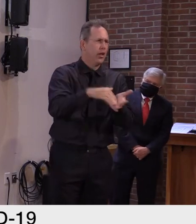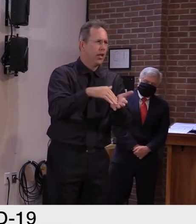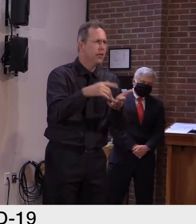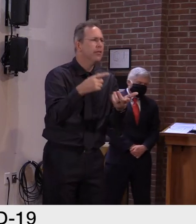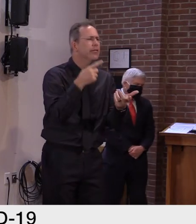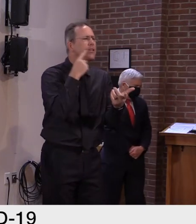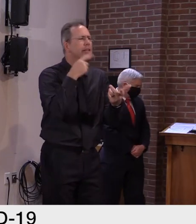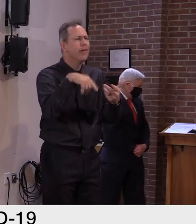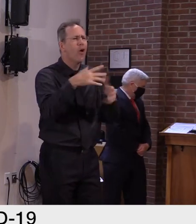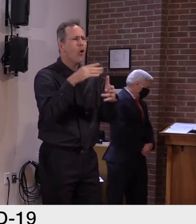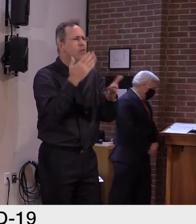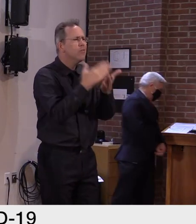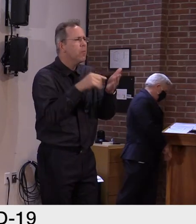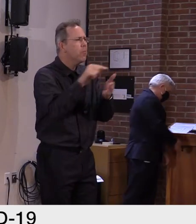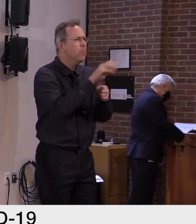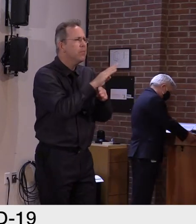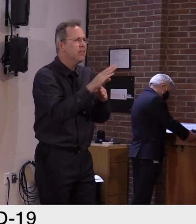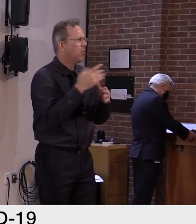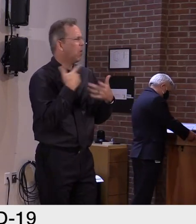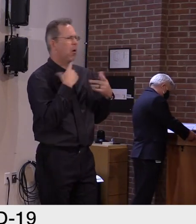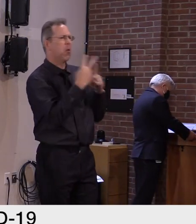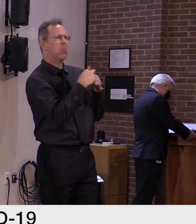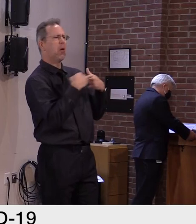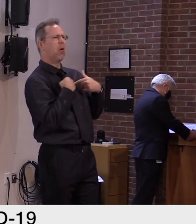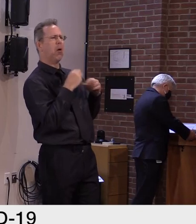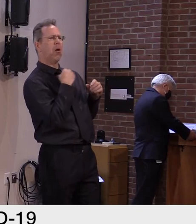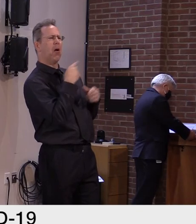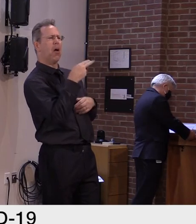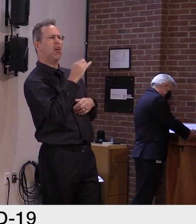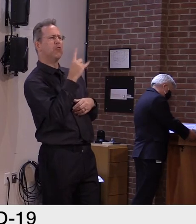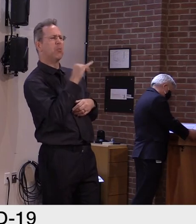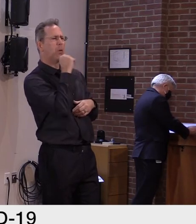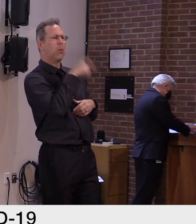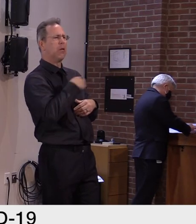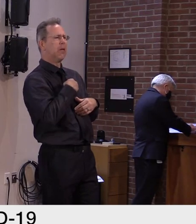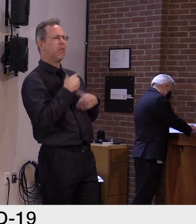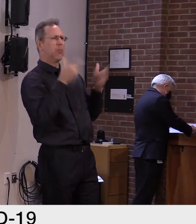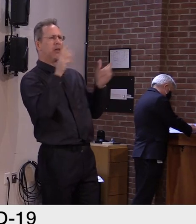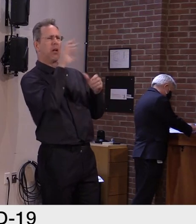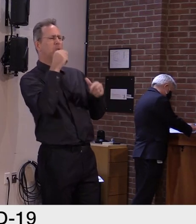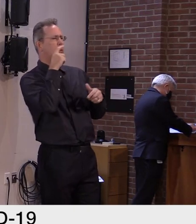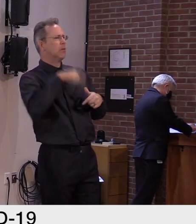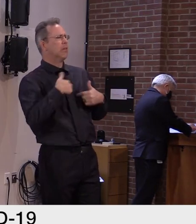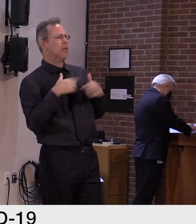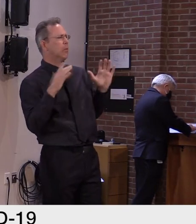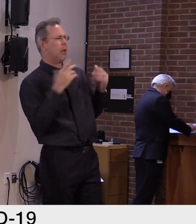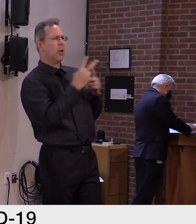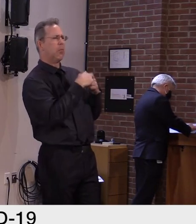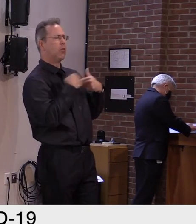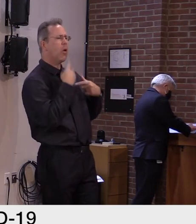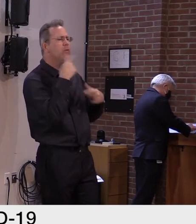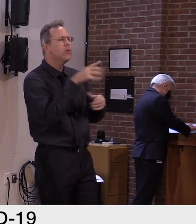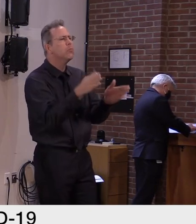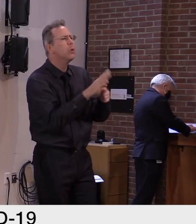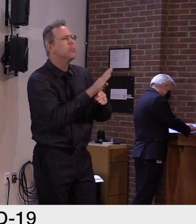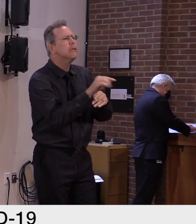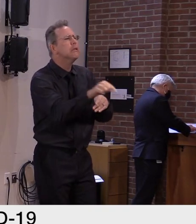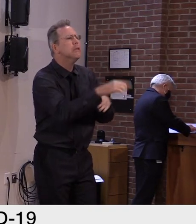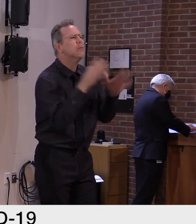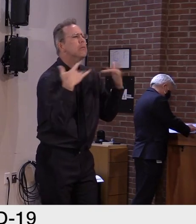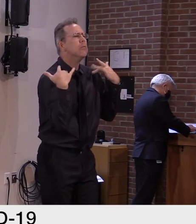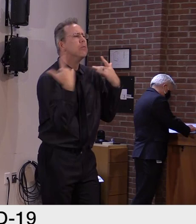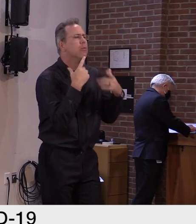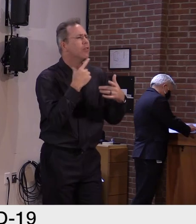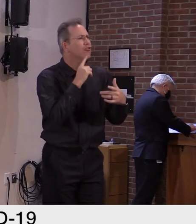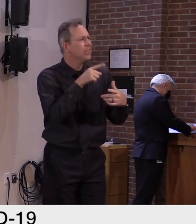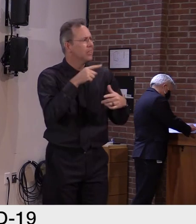trying to make sure they have all the information needed so that they can take advantage of this for their employees, not for themselves,